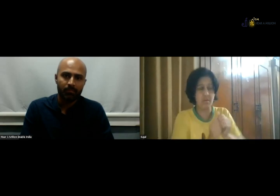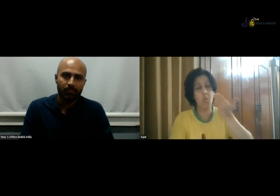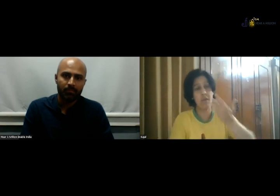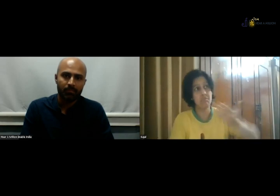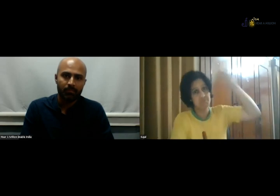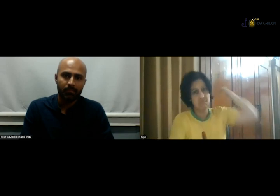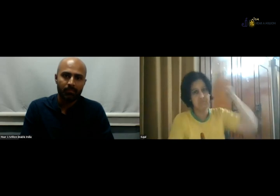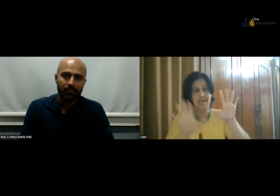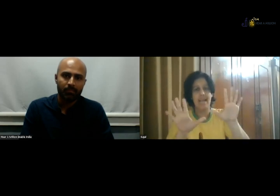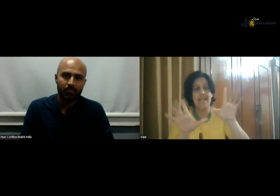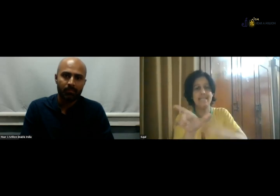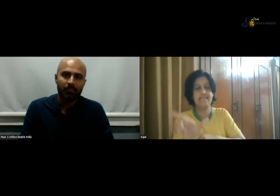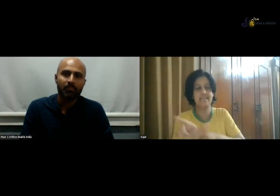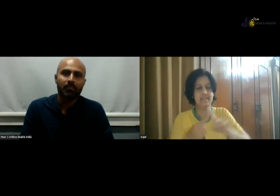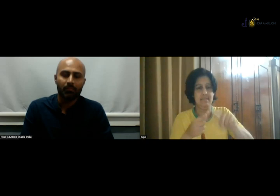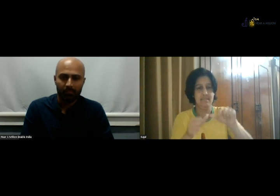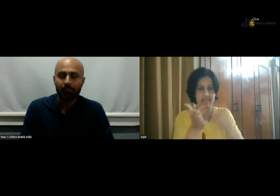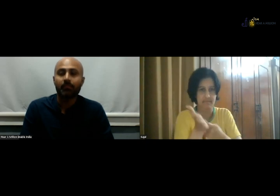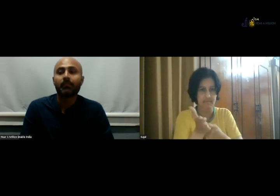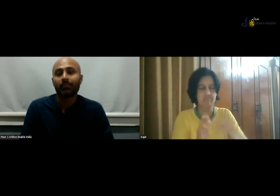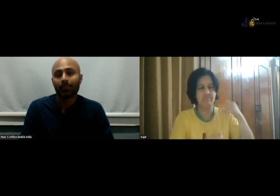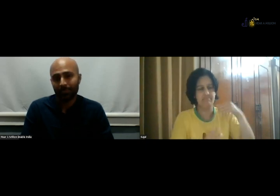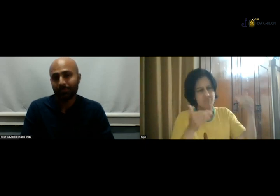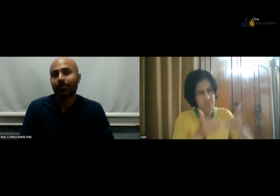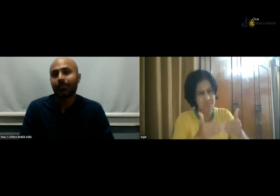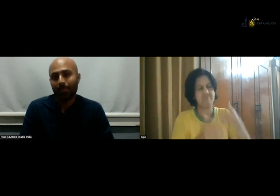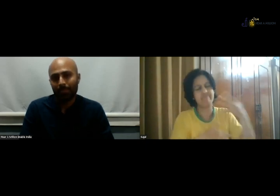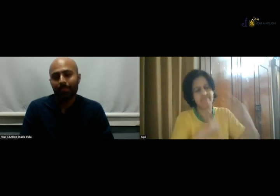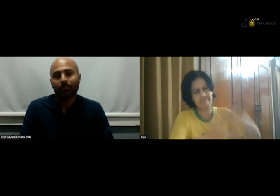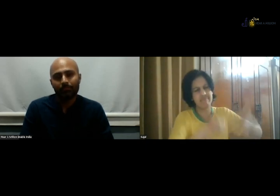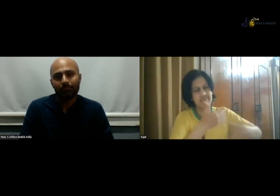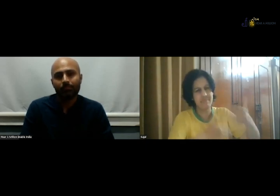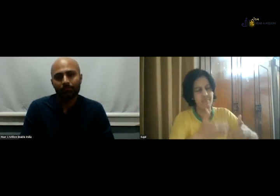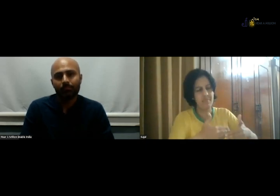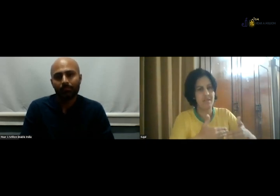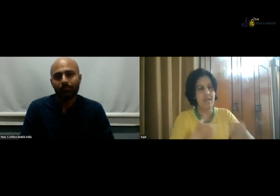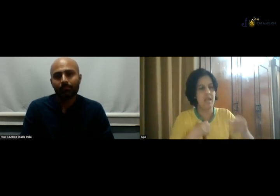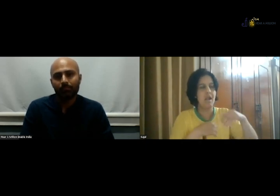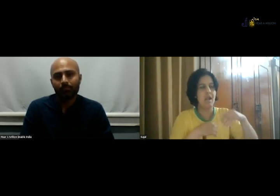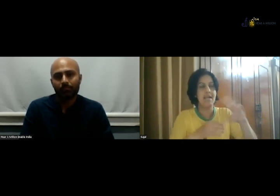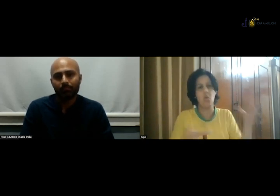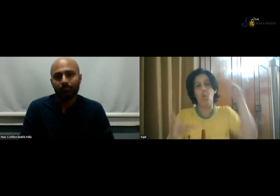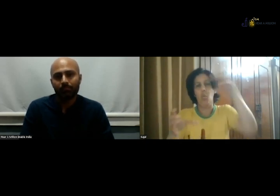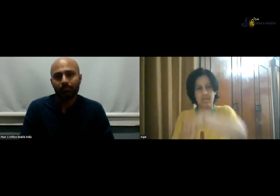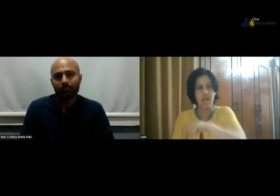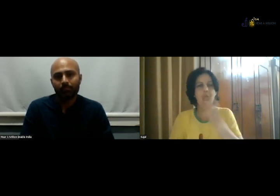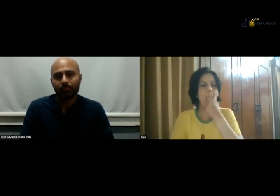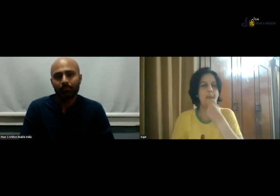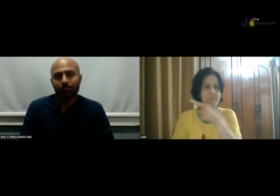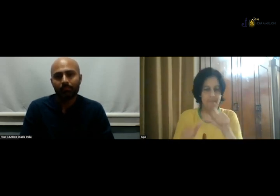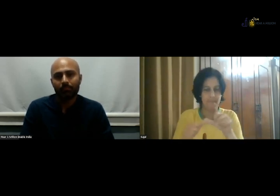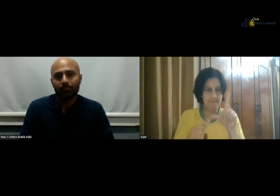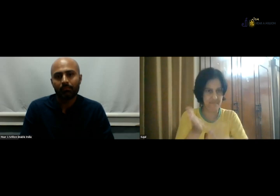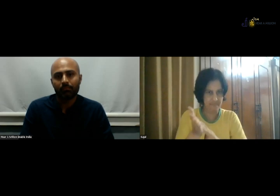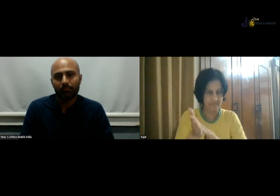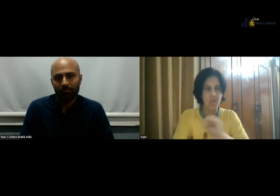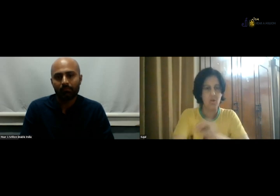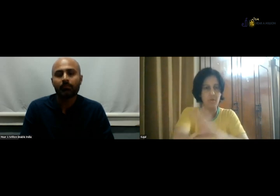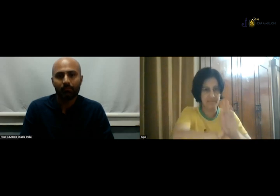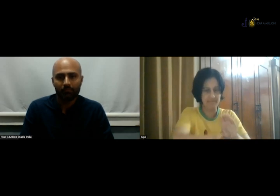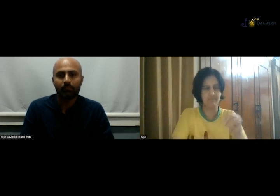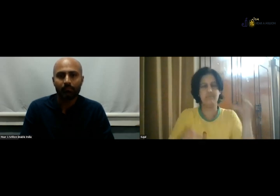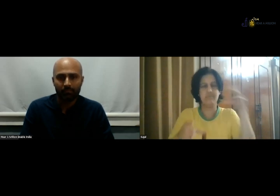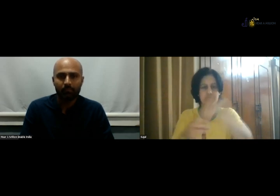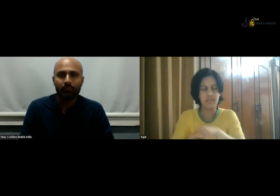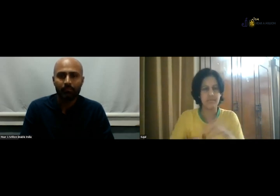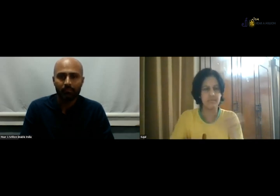you should sign for other deaf people as well. So it's been 10 years, and she tried and practiced signing. And then she